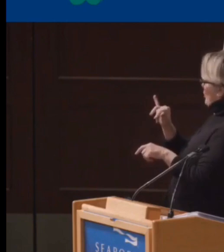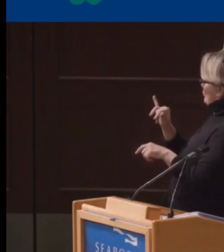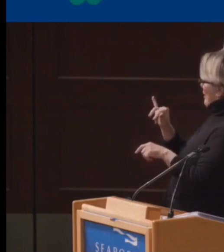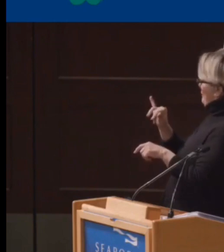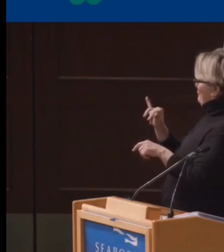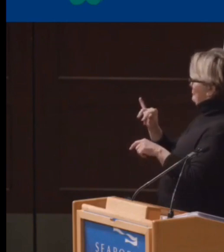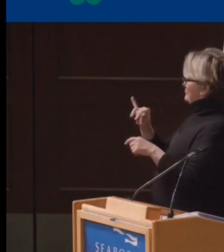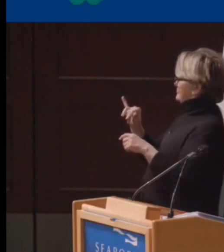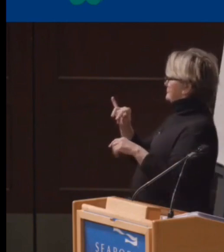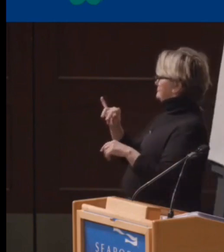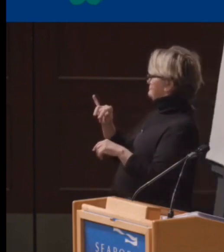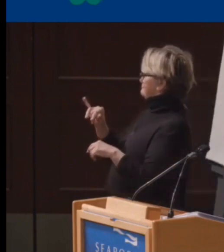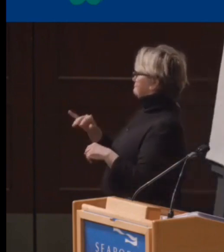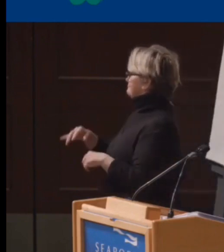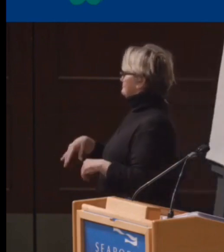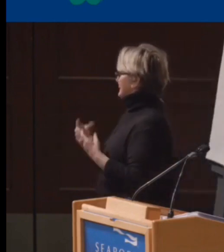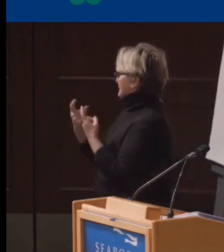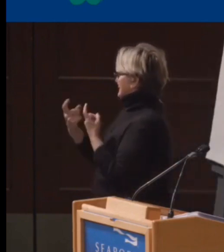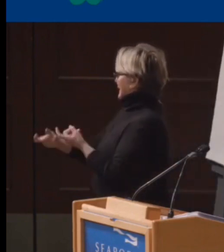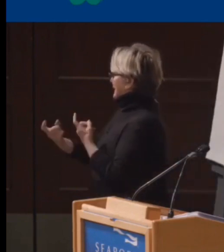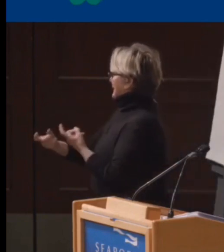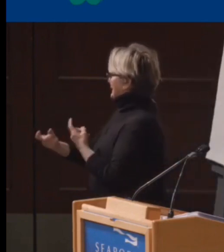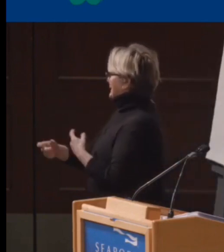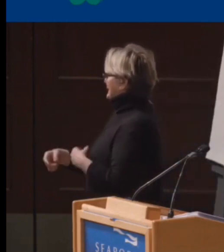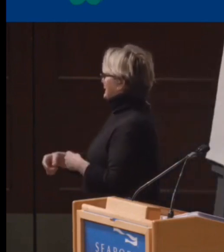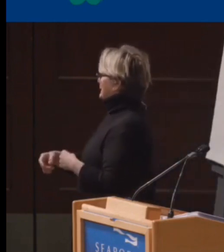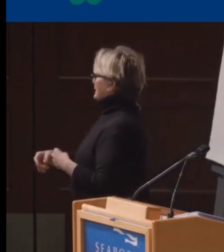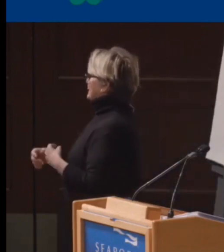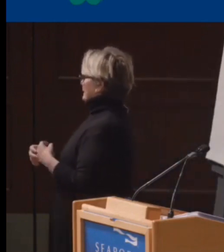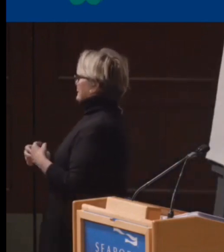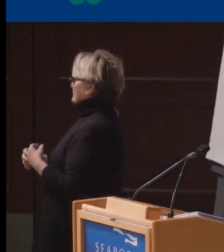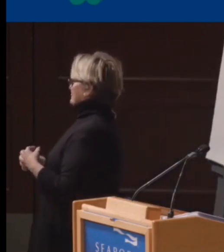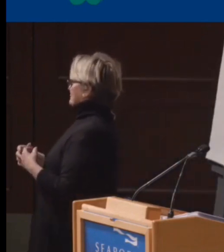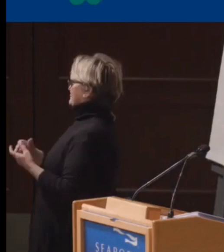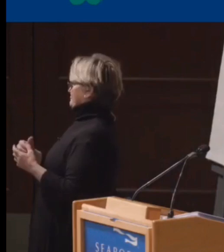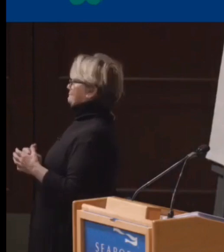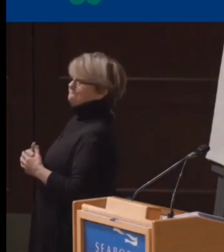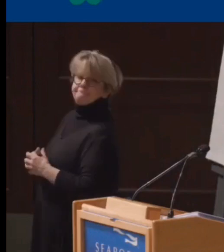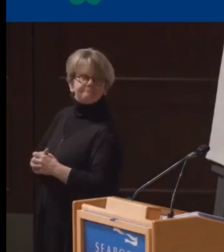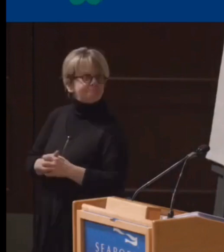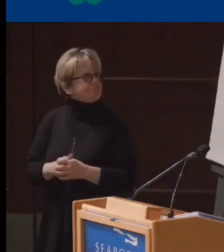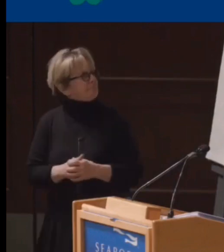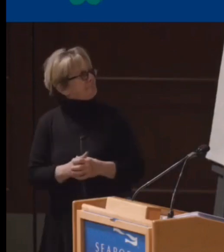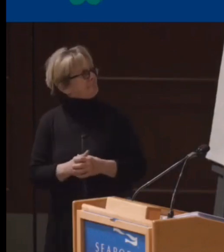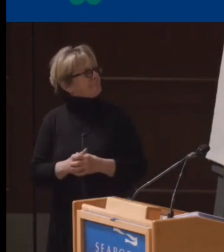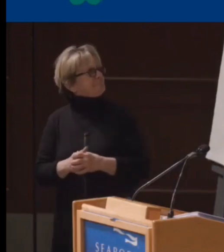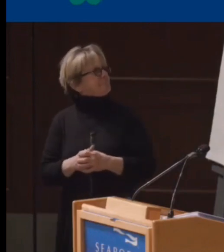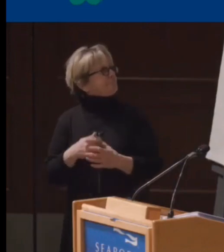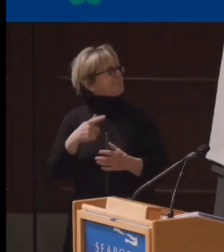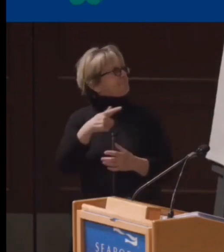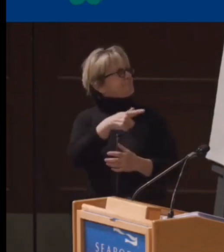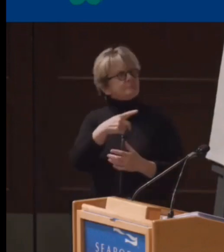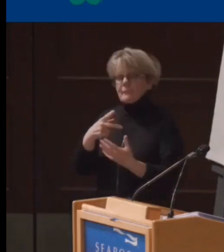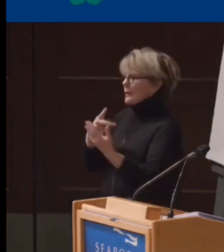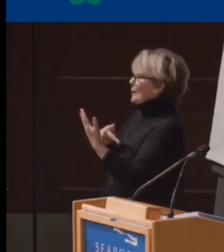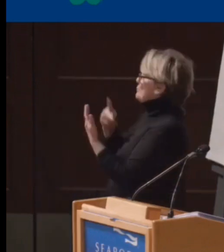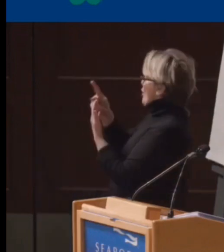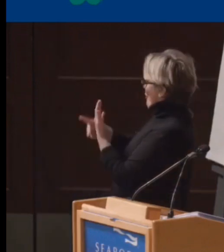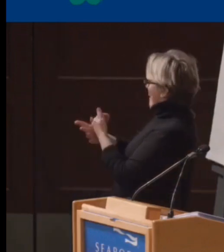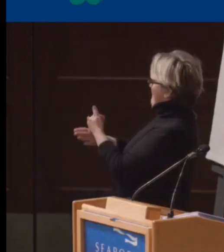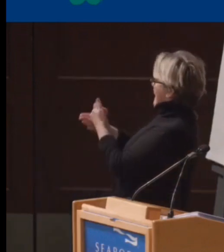Foundation. I had been afraid to sled down a small hill in the neighborhood, but the program helped me overcome my